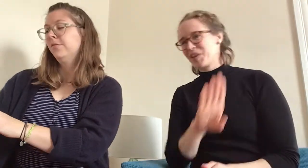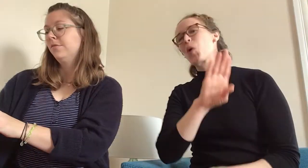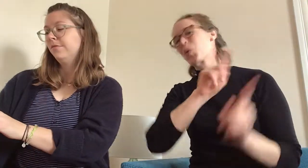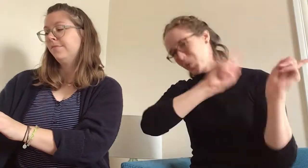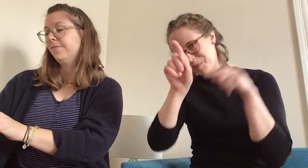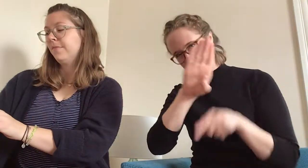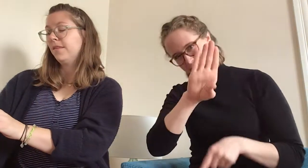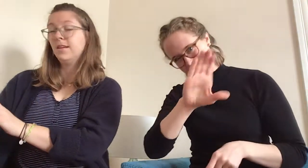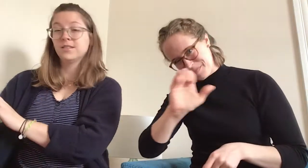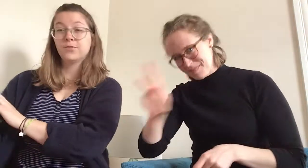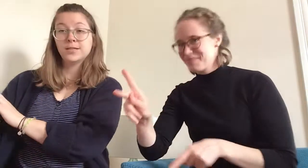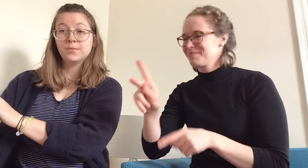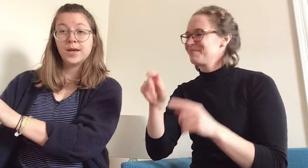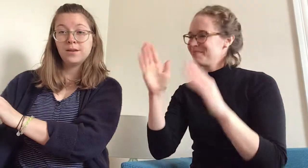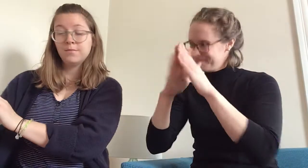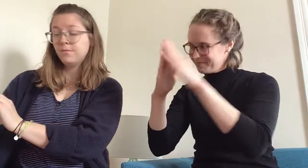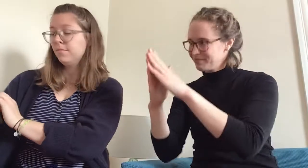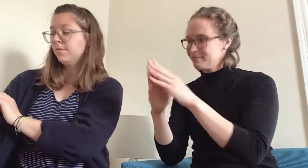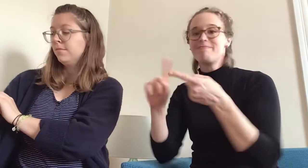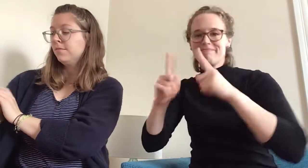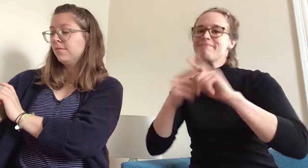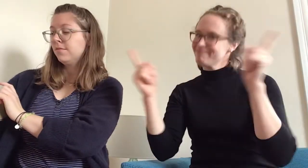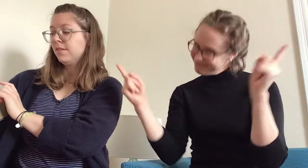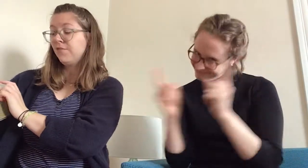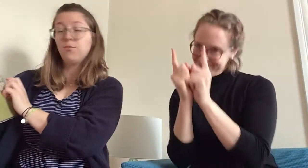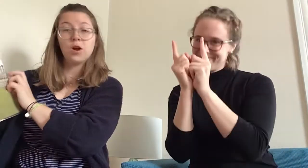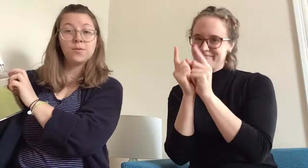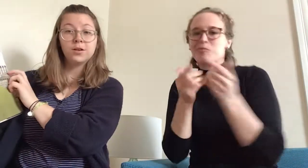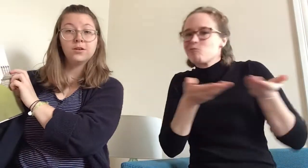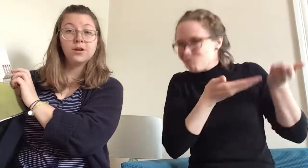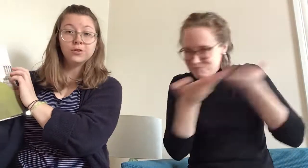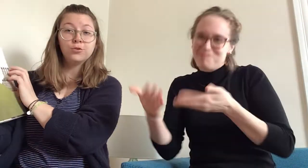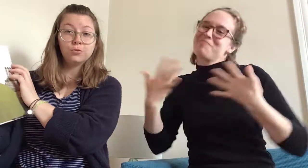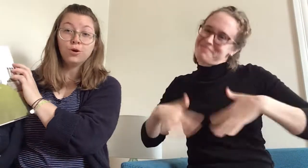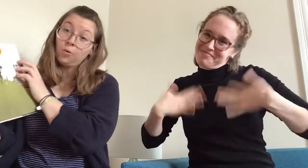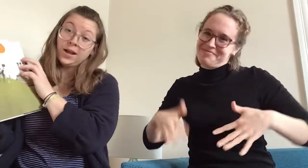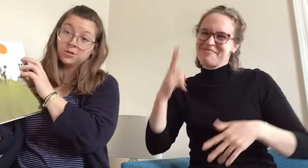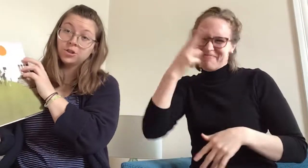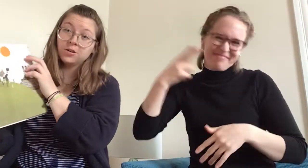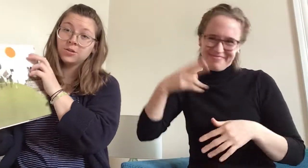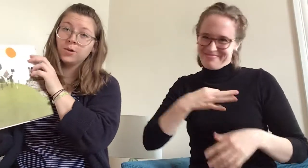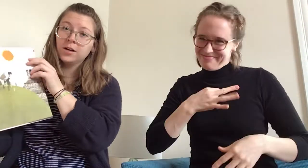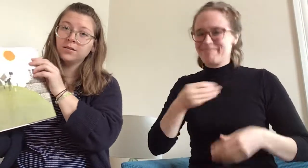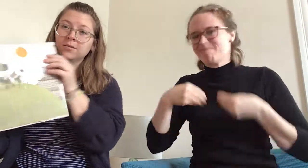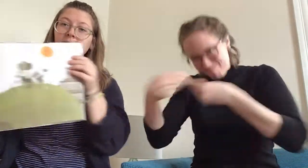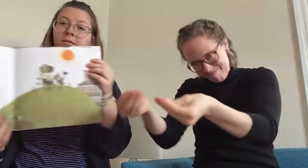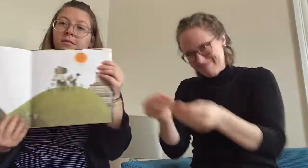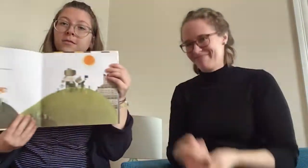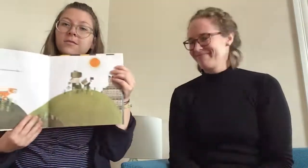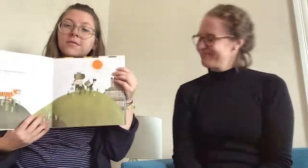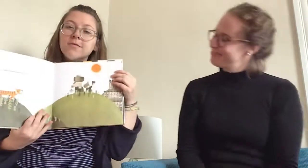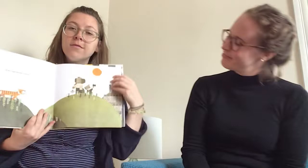return, and his friends met him. They even brought him a new Hawaiian shirt to wear.